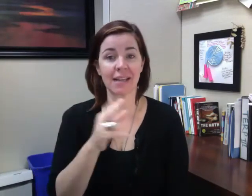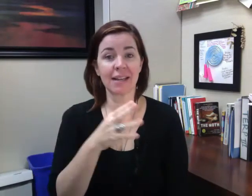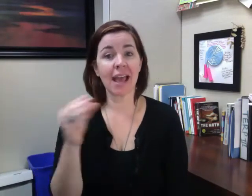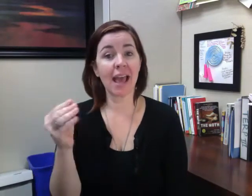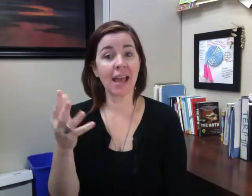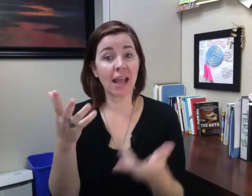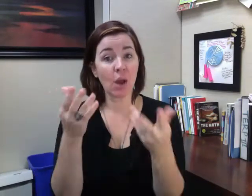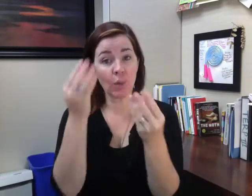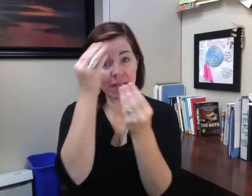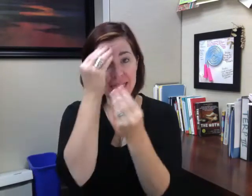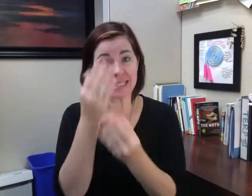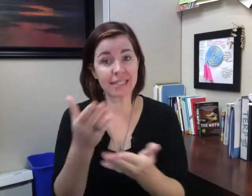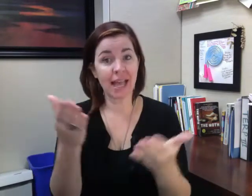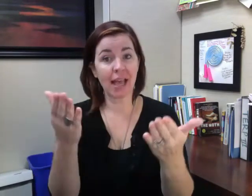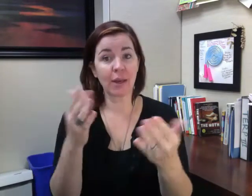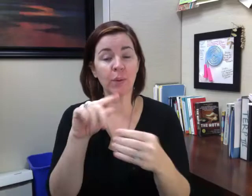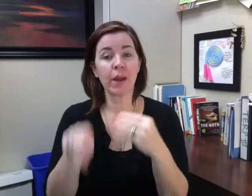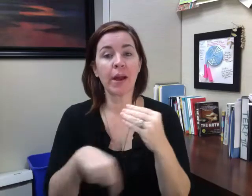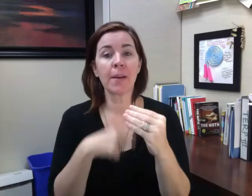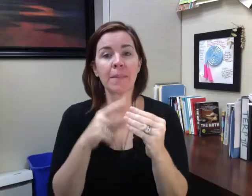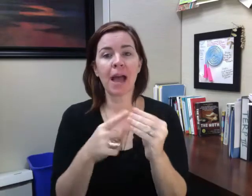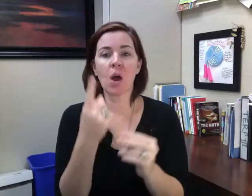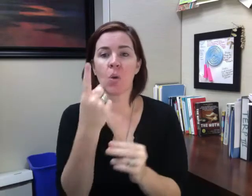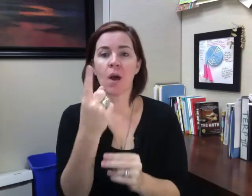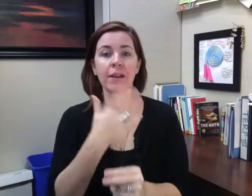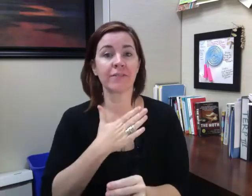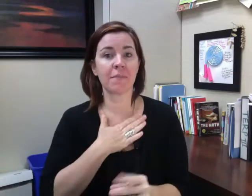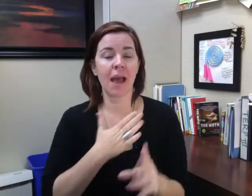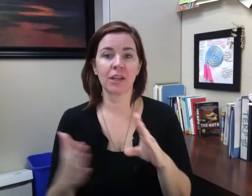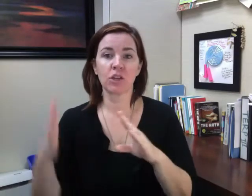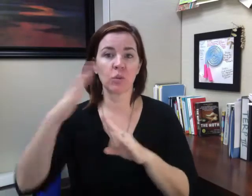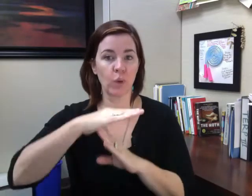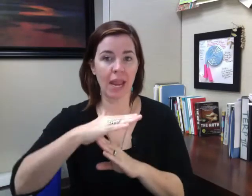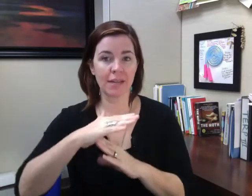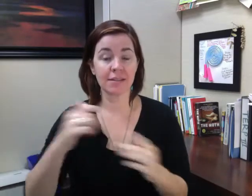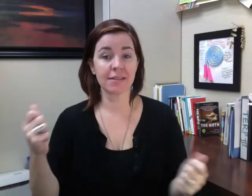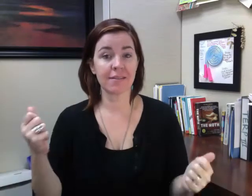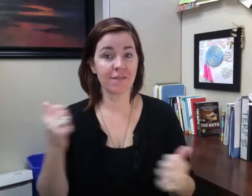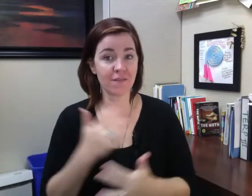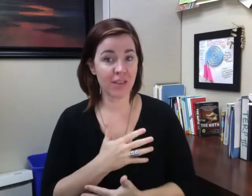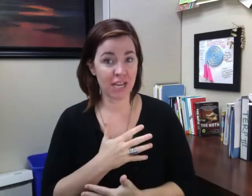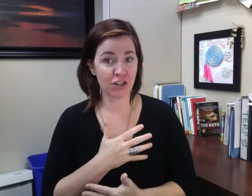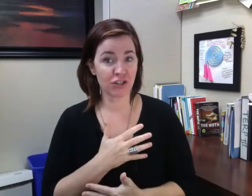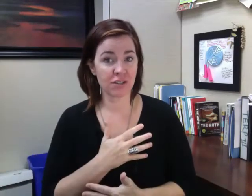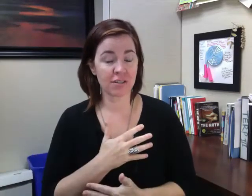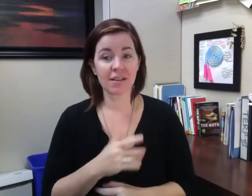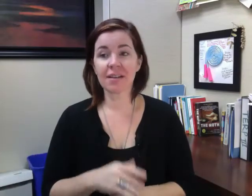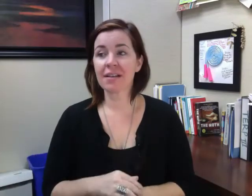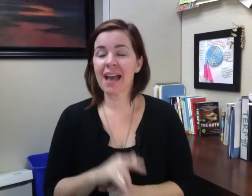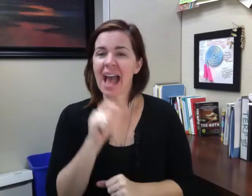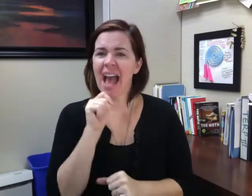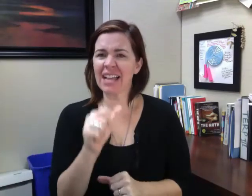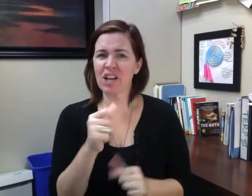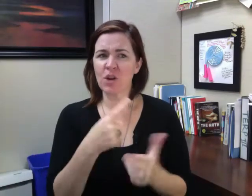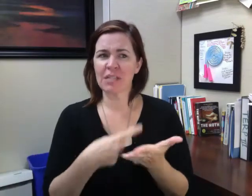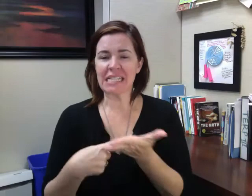of my greatest fears. I don't talk about it very often, but I've been asked to come here